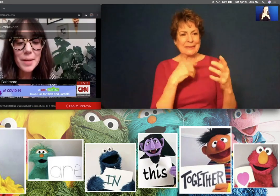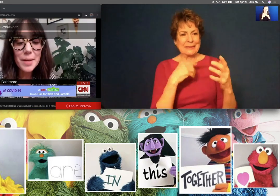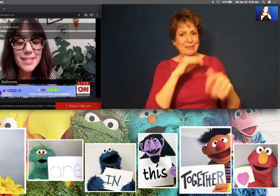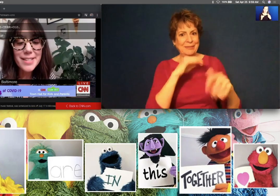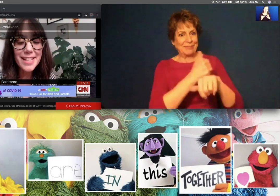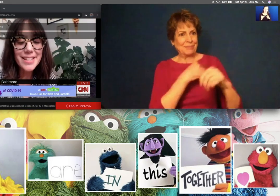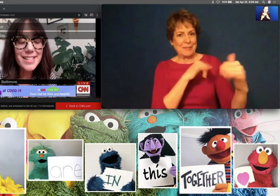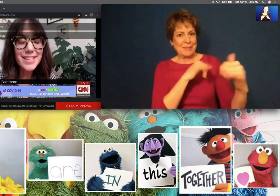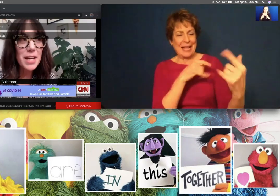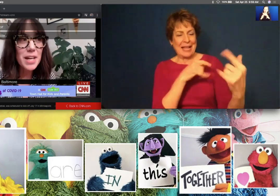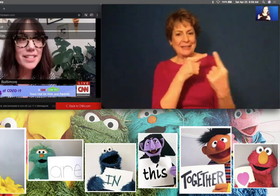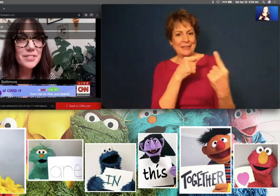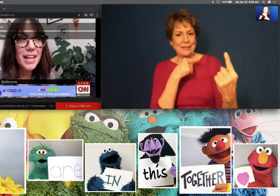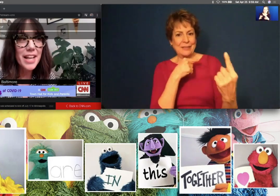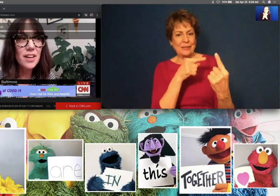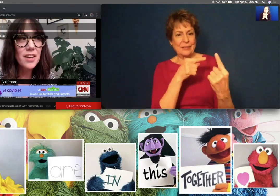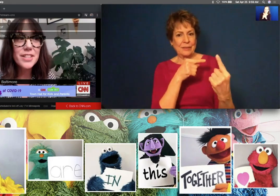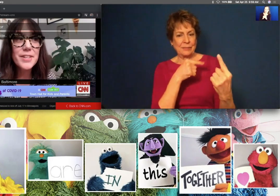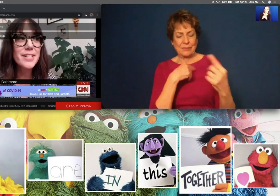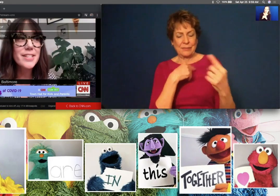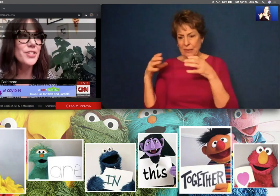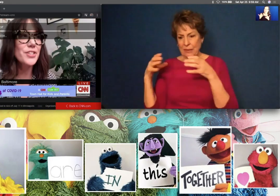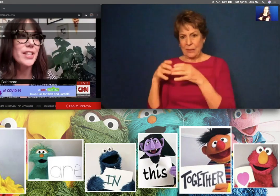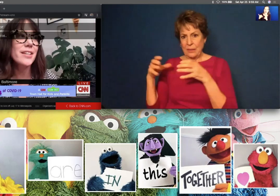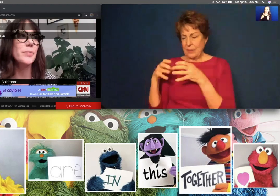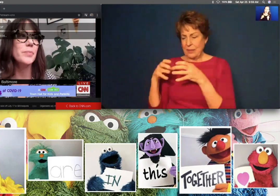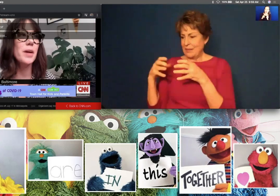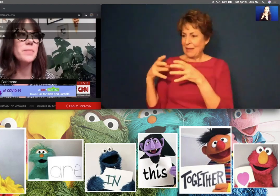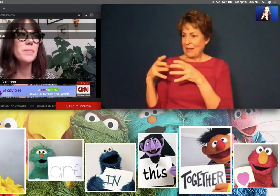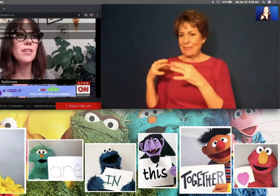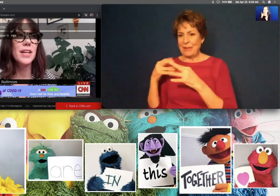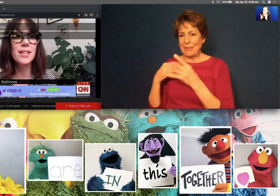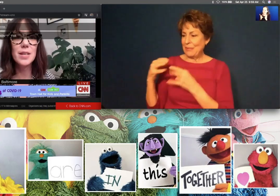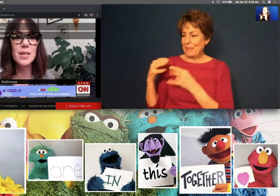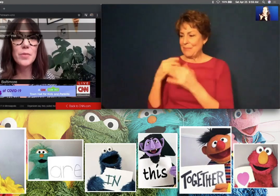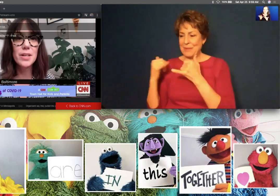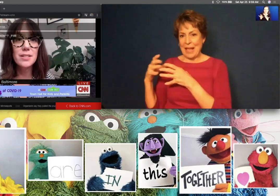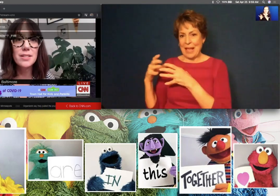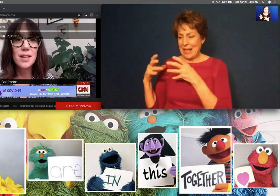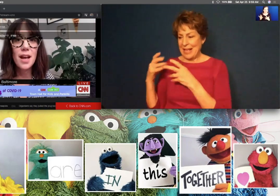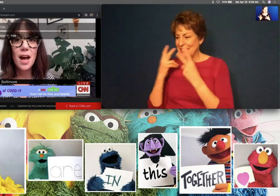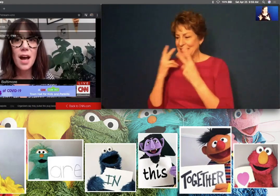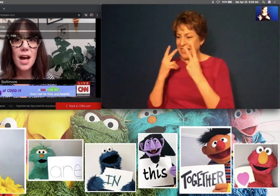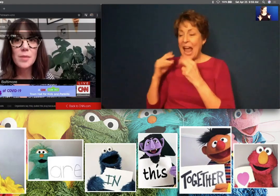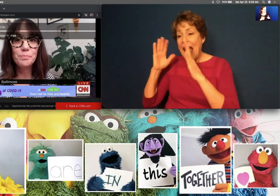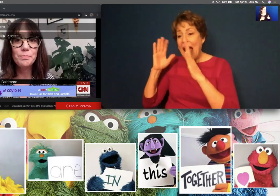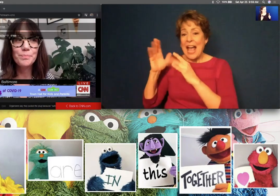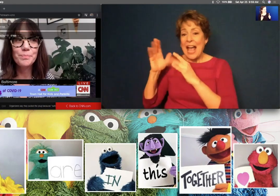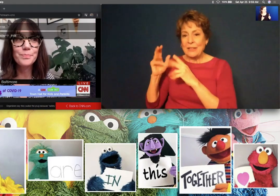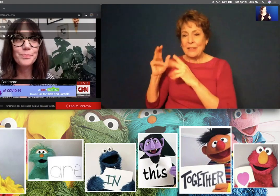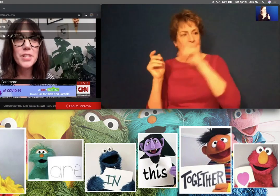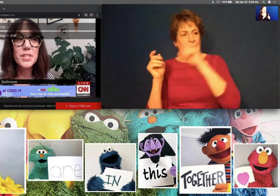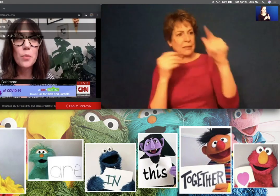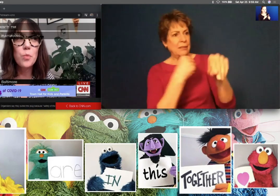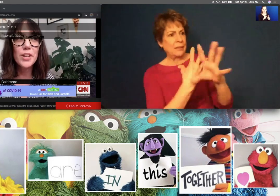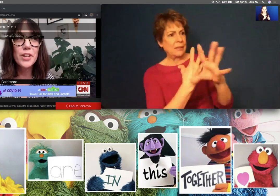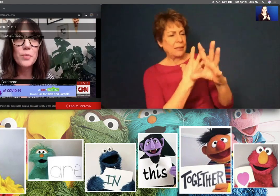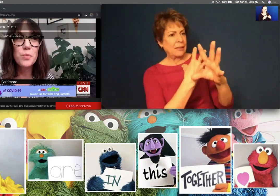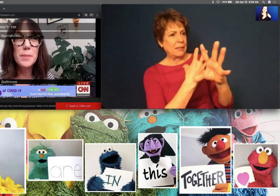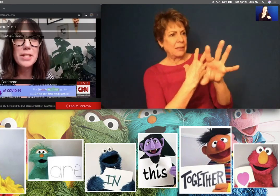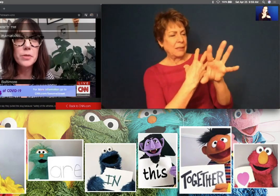and hashing out problems with your friends. Not seeing the same kind of conflict resolution or problem solving and teamwork.